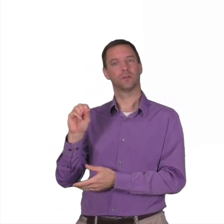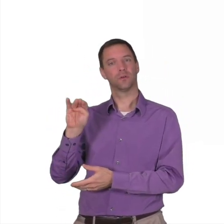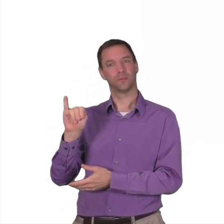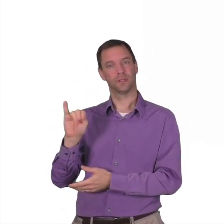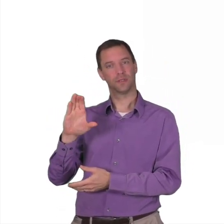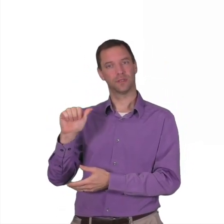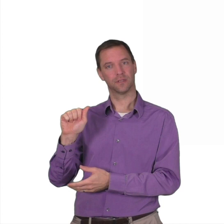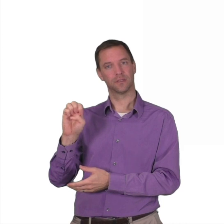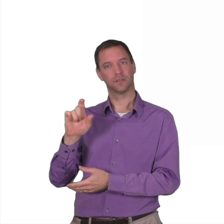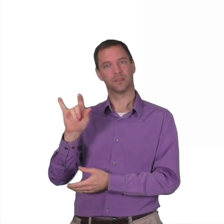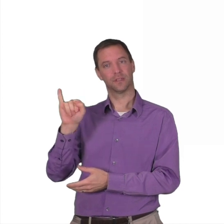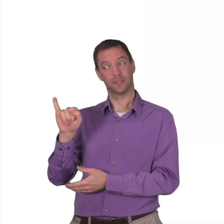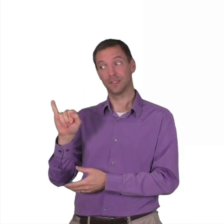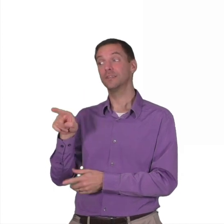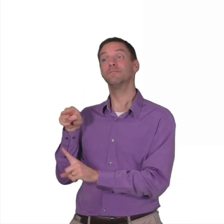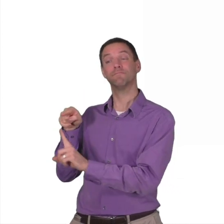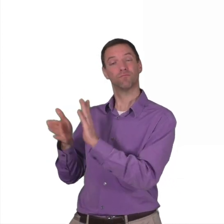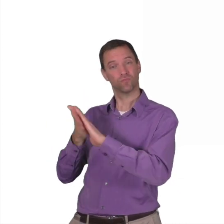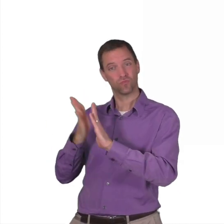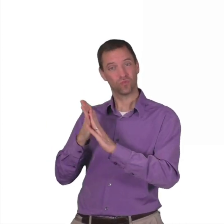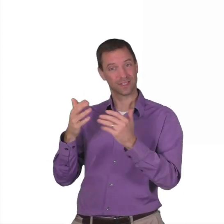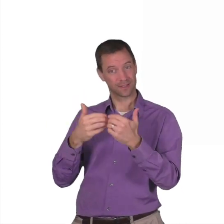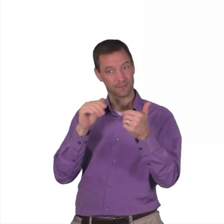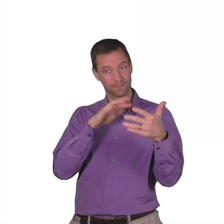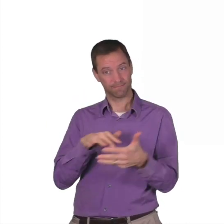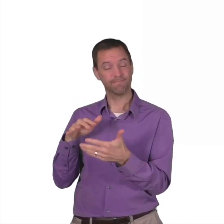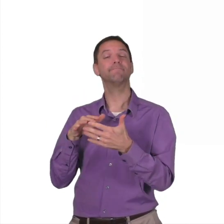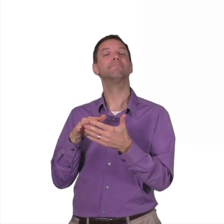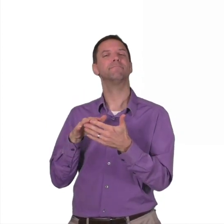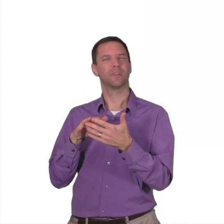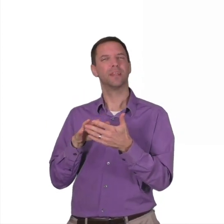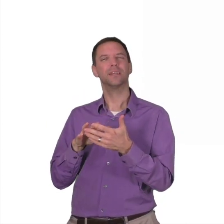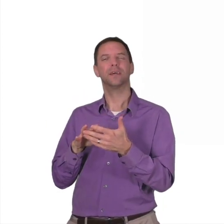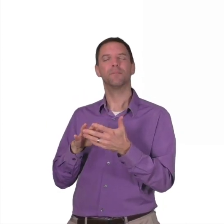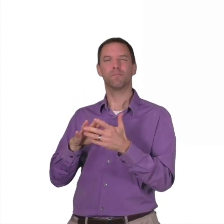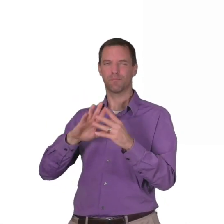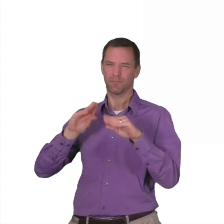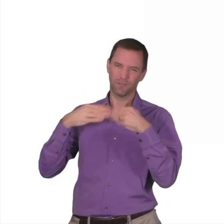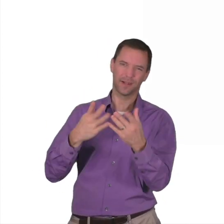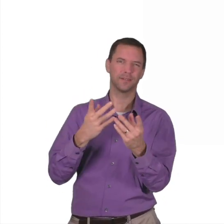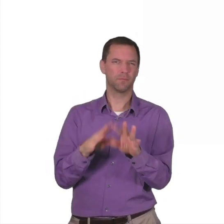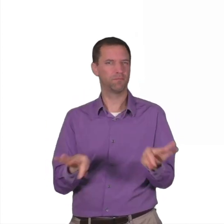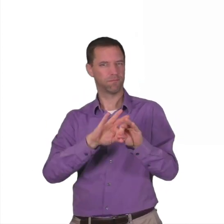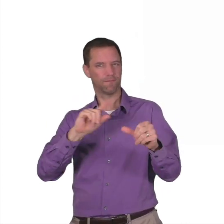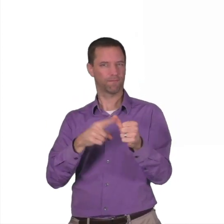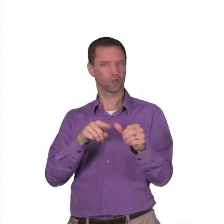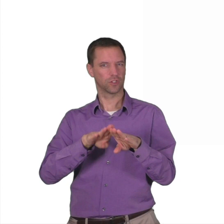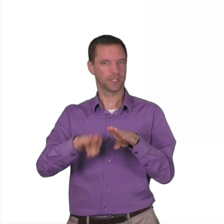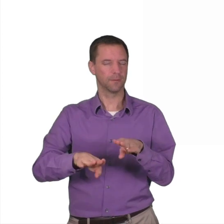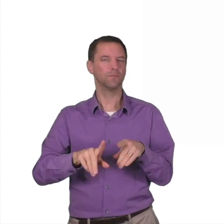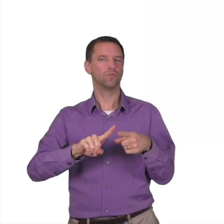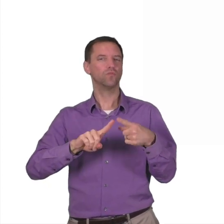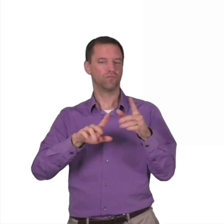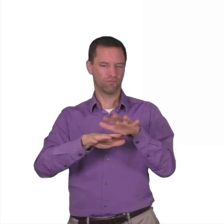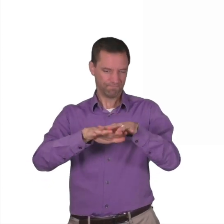Dr. Naomi Caselli, ran a separate study, and that provides an important first step